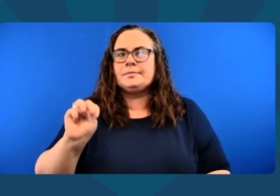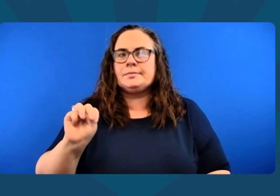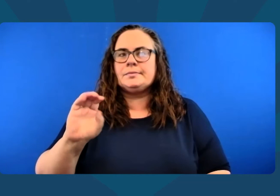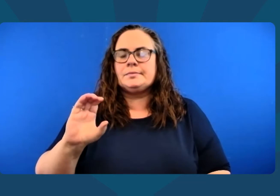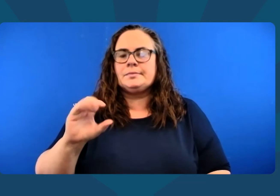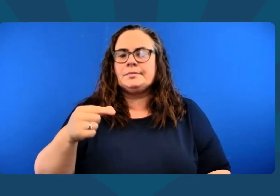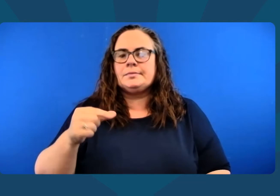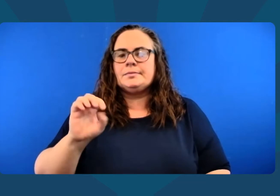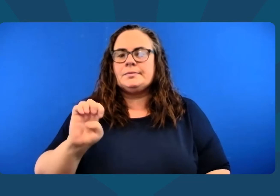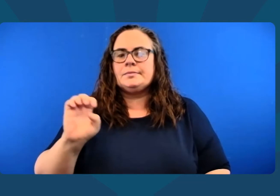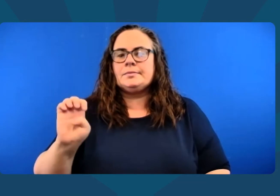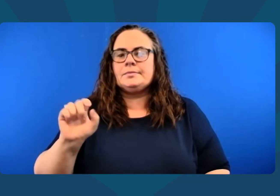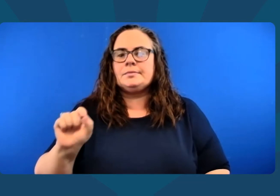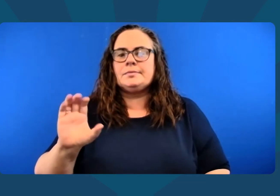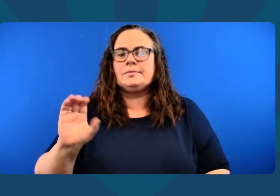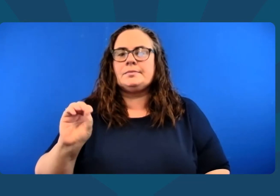katemcgee.com.